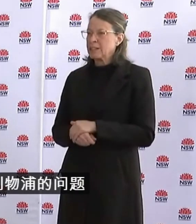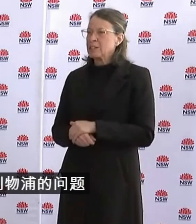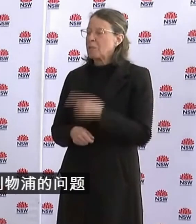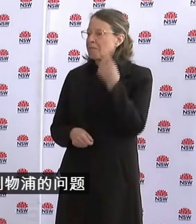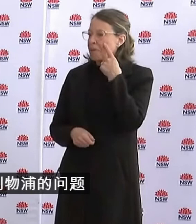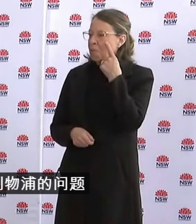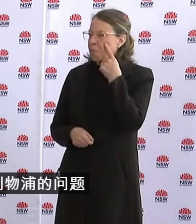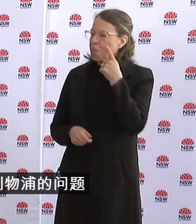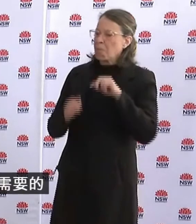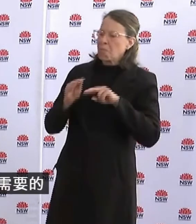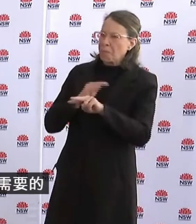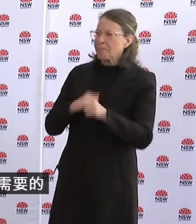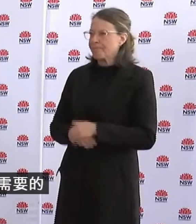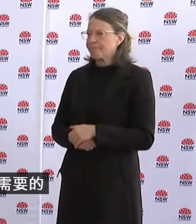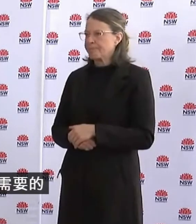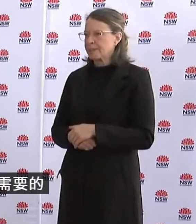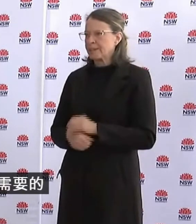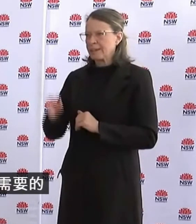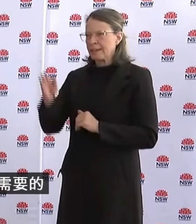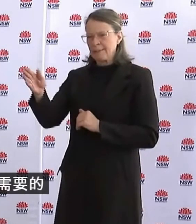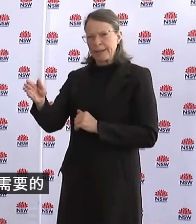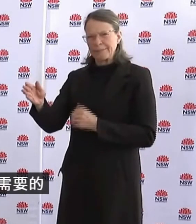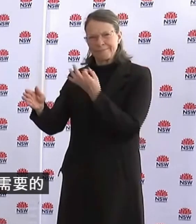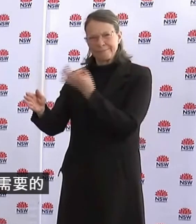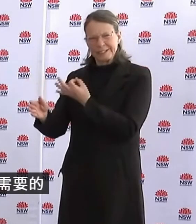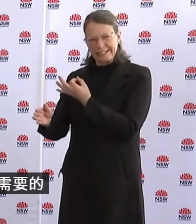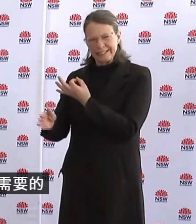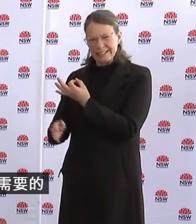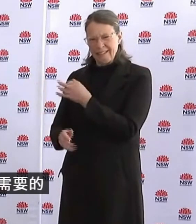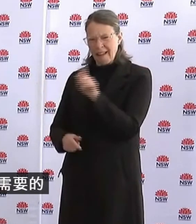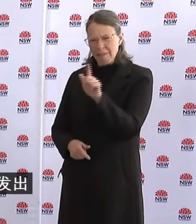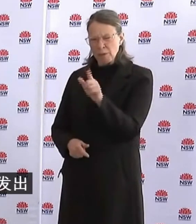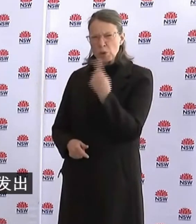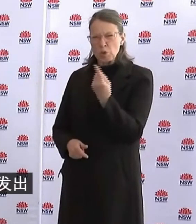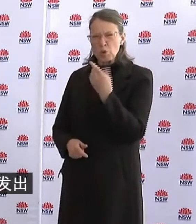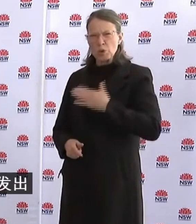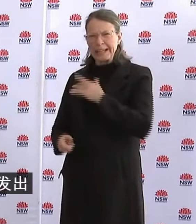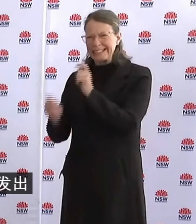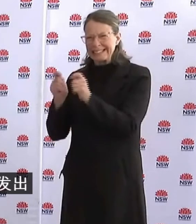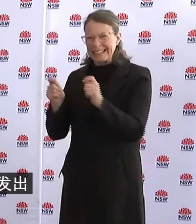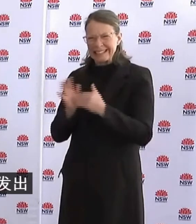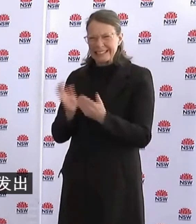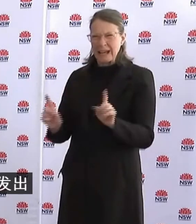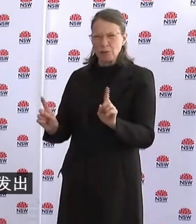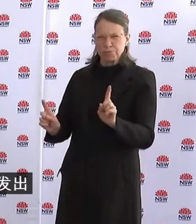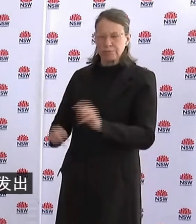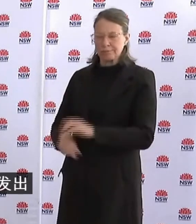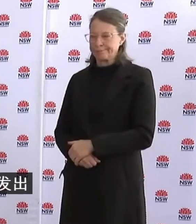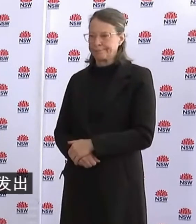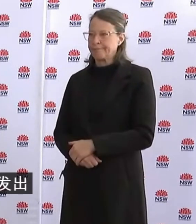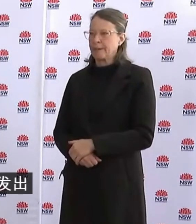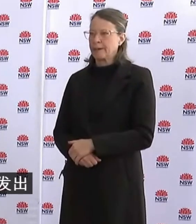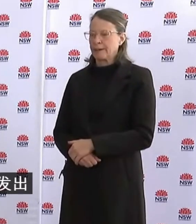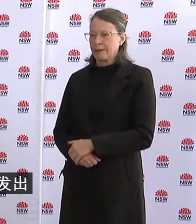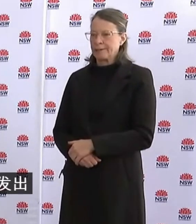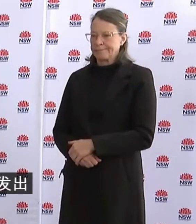ago about Liverpool and clarifying who is actually required to do this. So at this stage, obviously until recently, Health